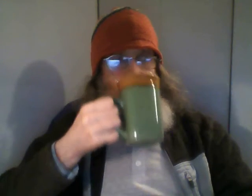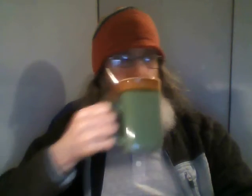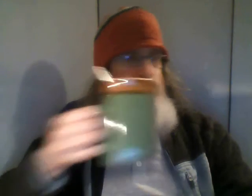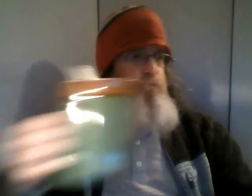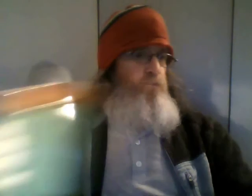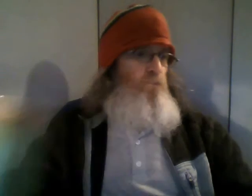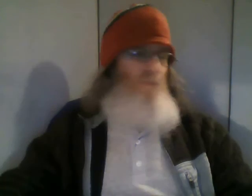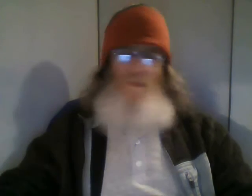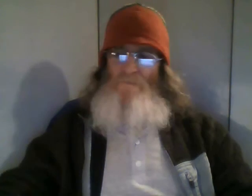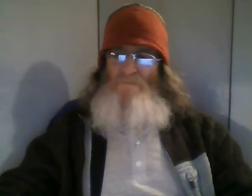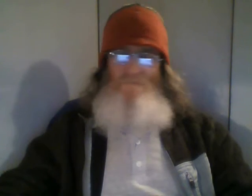Surgical study.